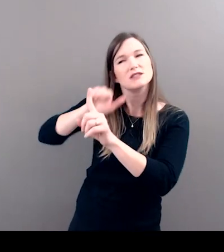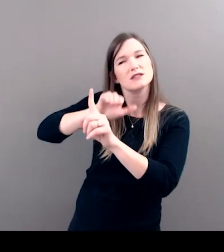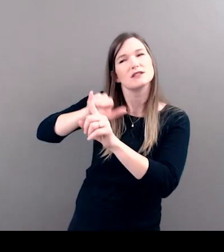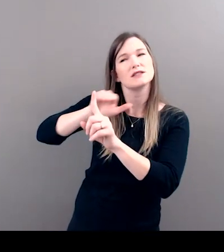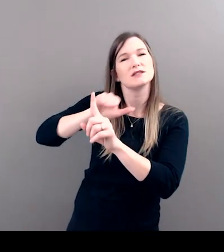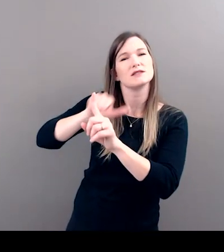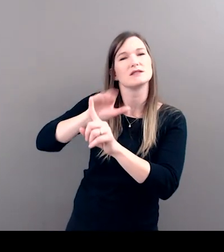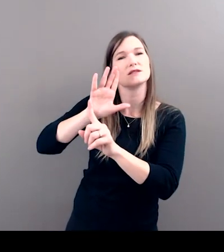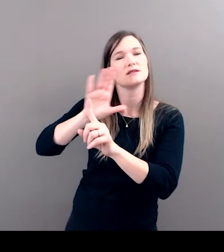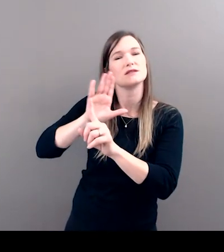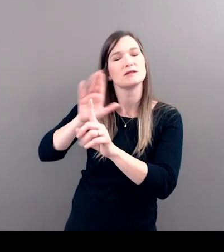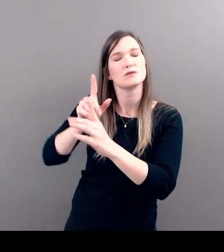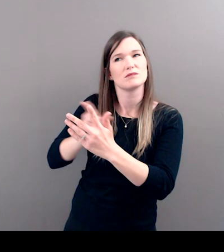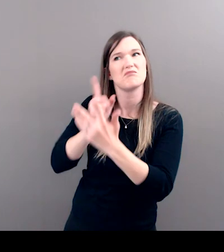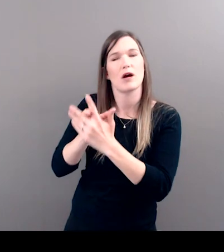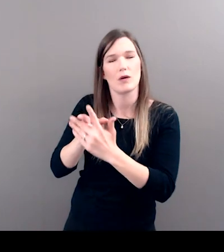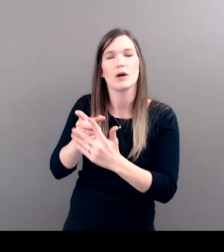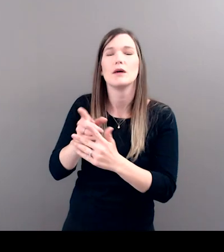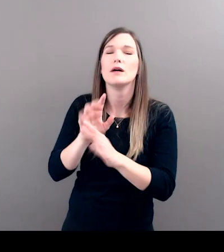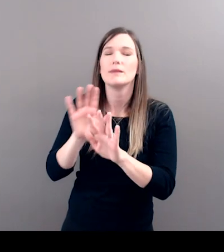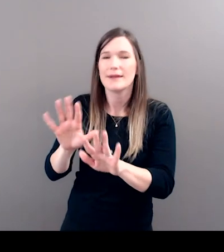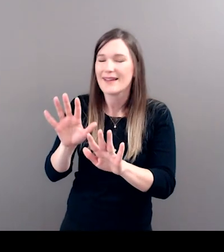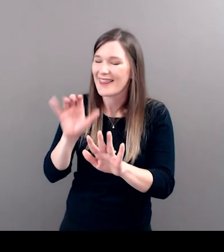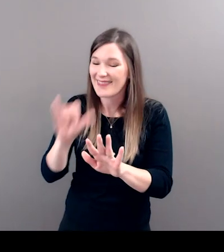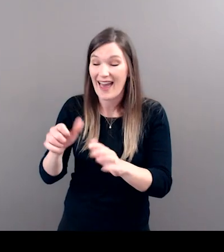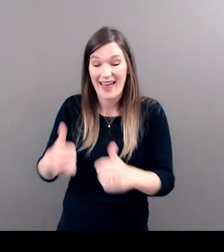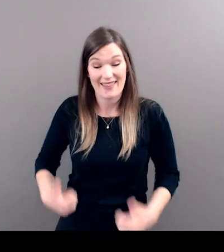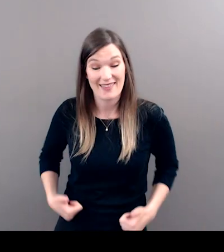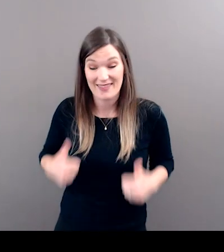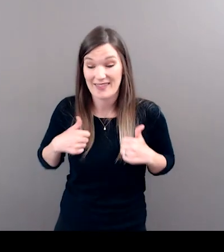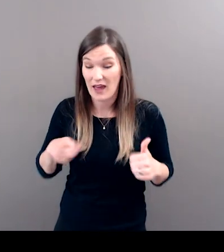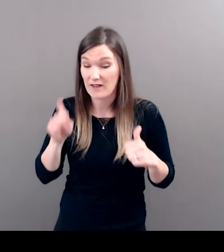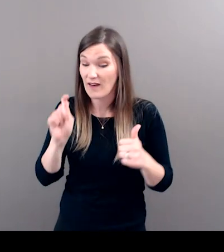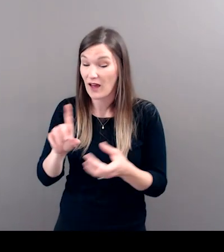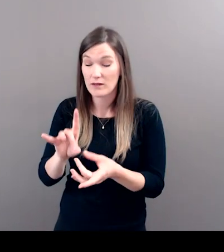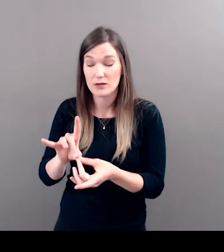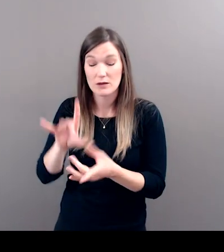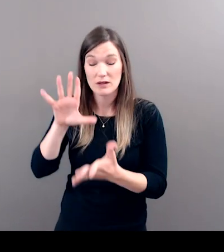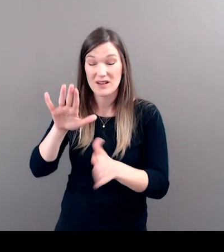beat you down, but you have to put that life behind you.